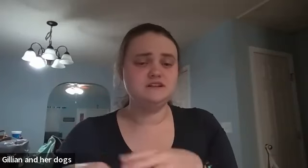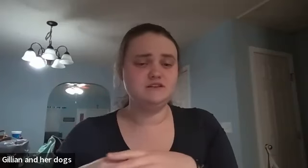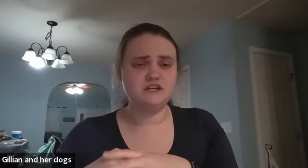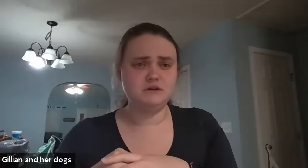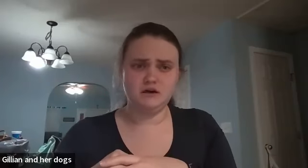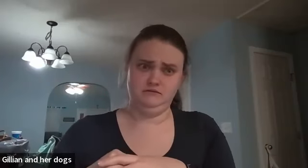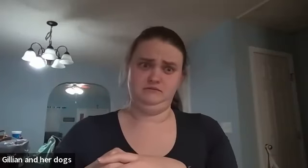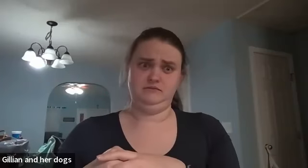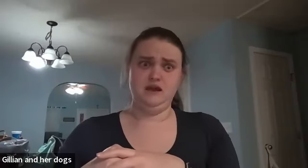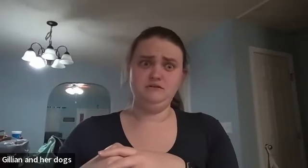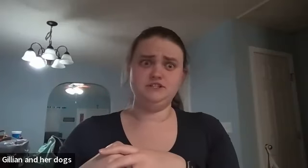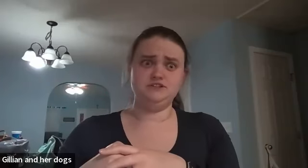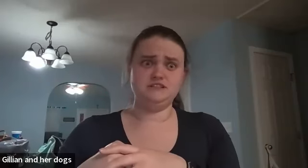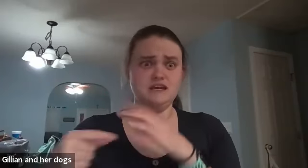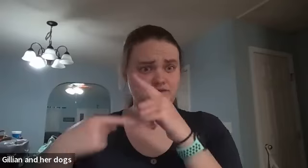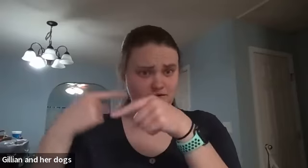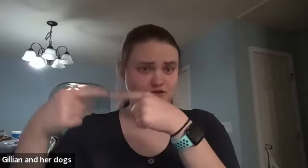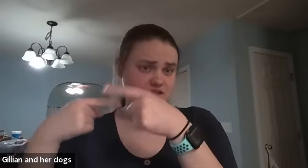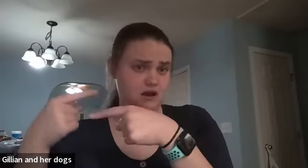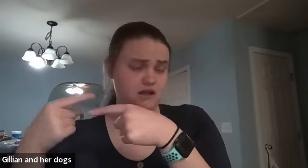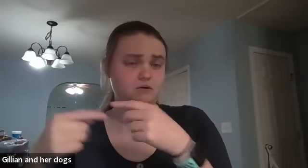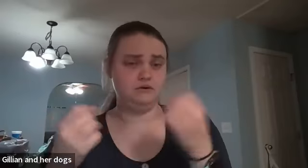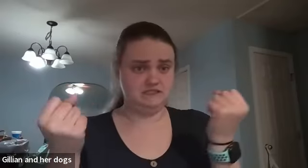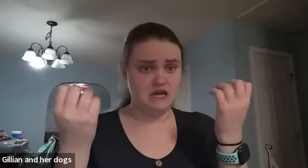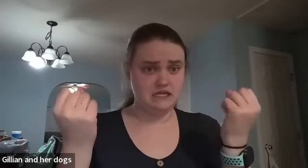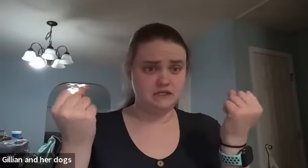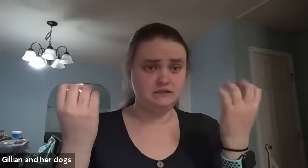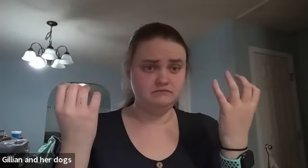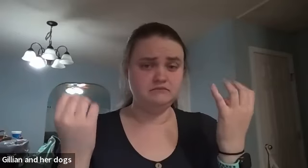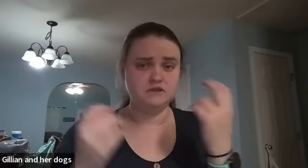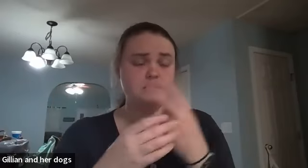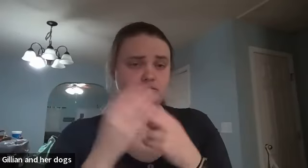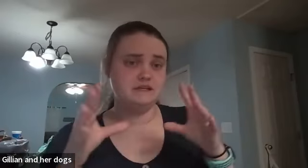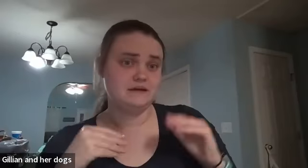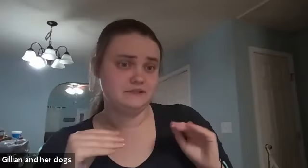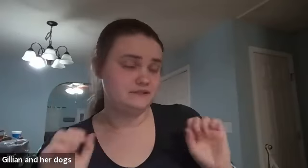going to look at you and go, I don't know what you just said. If you do sign or sign, they'll both be accepted. So,